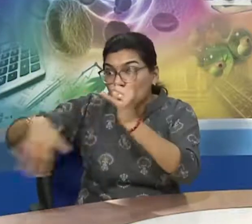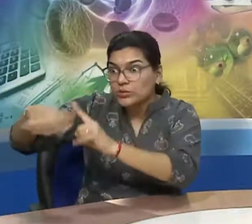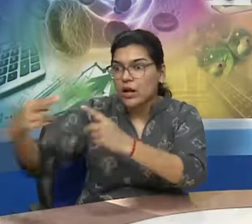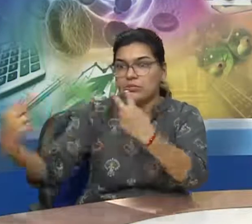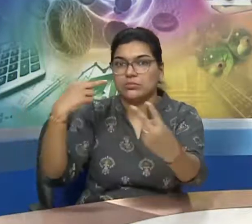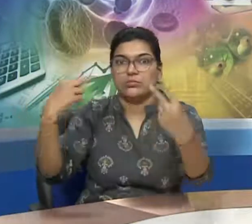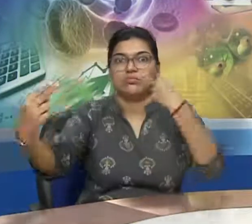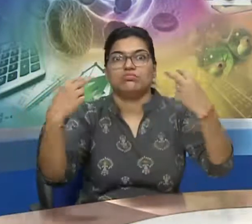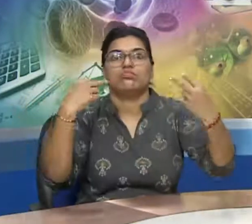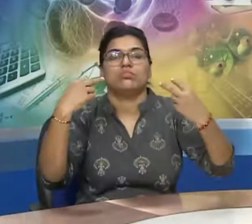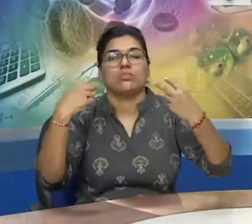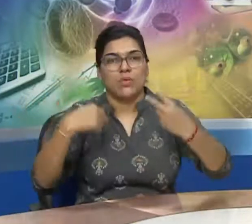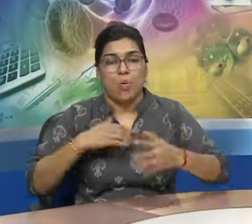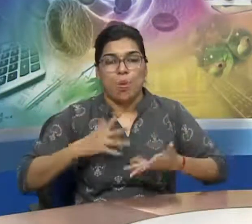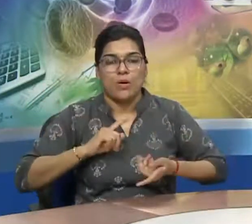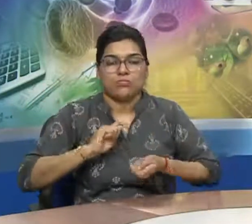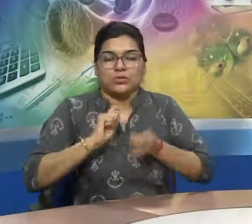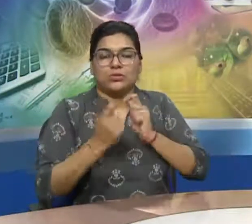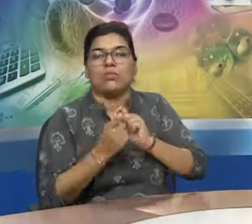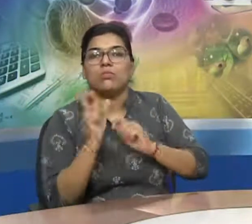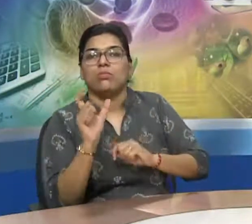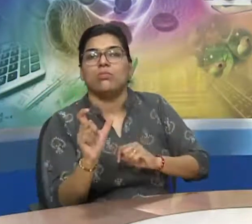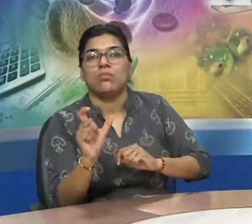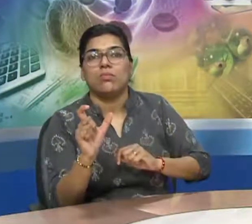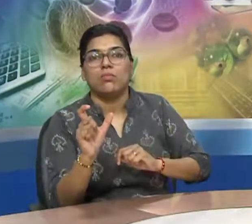But still, we say